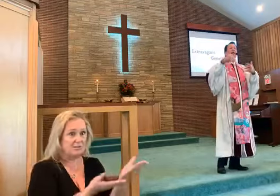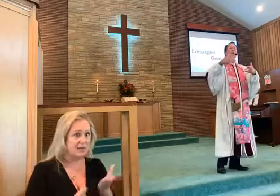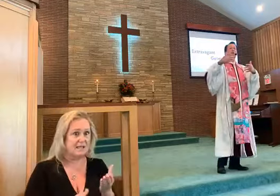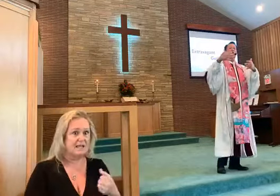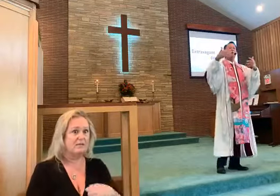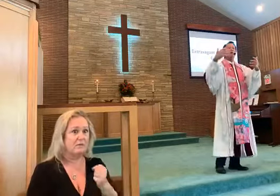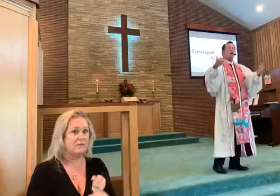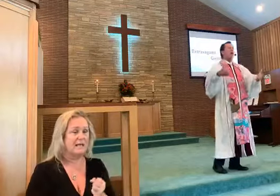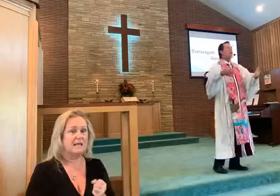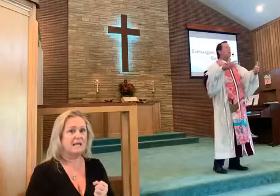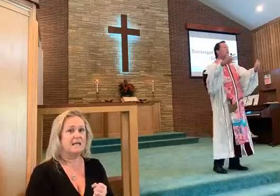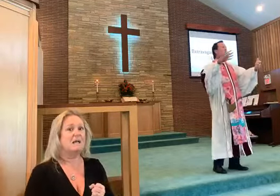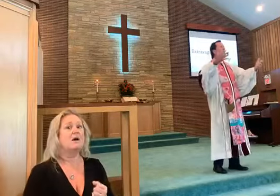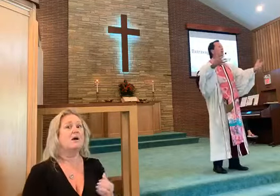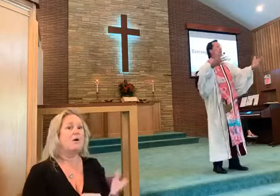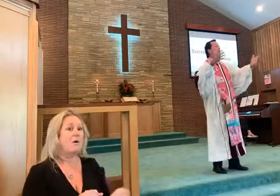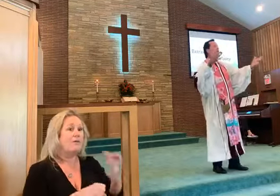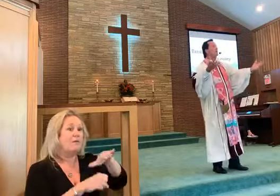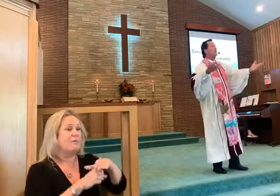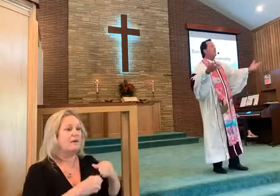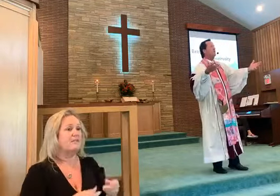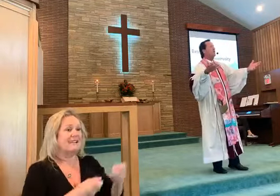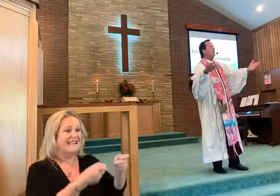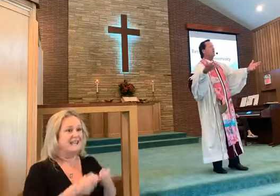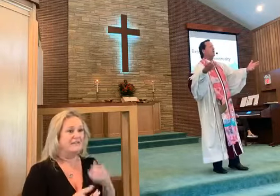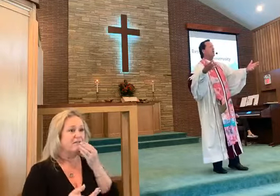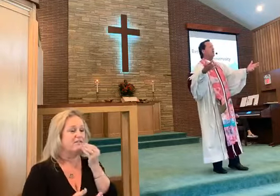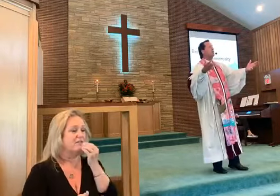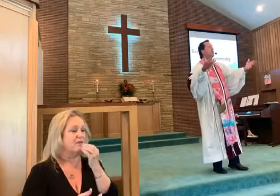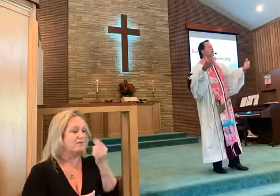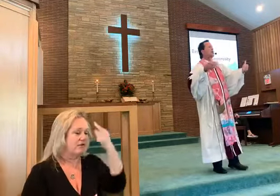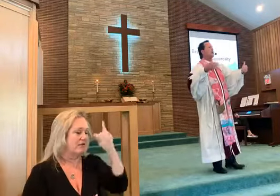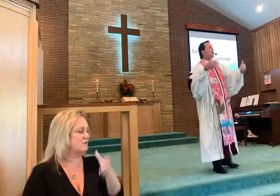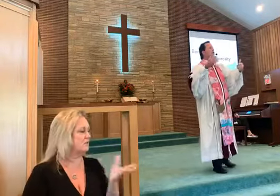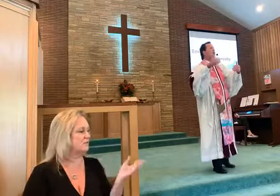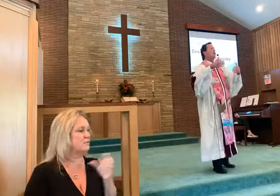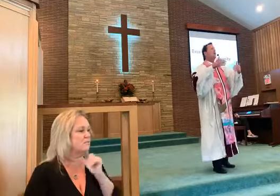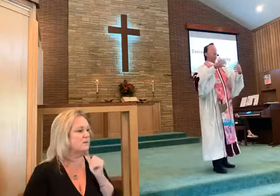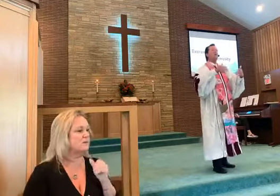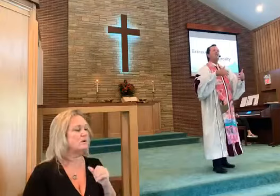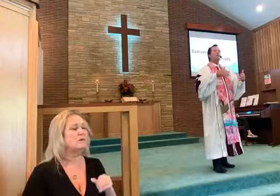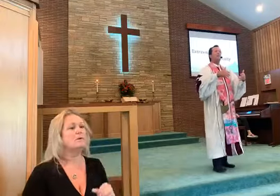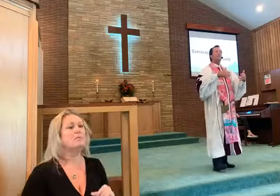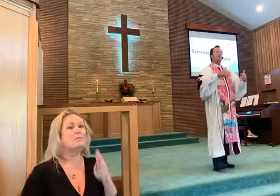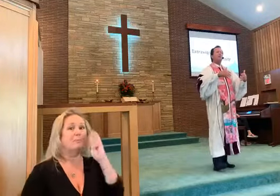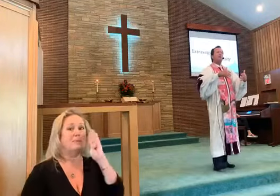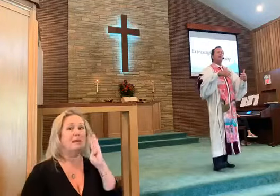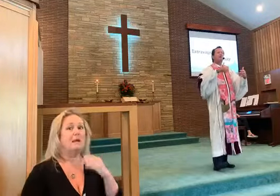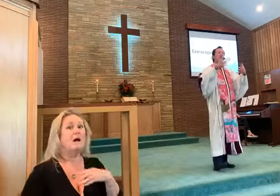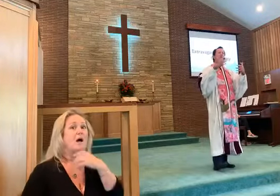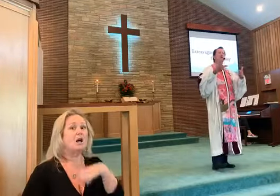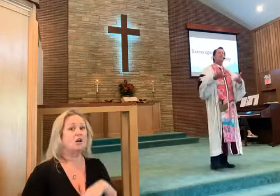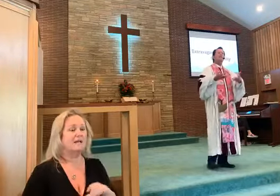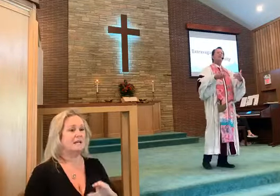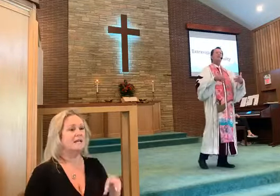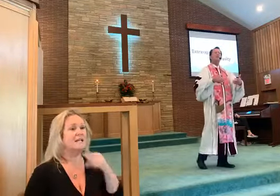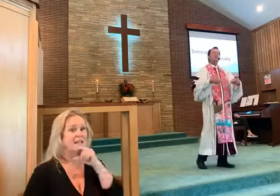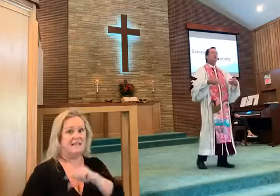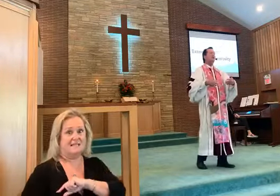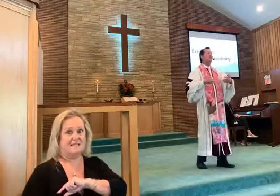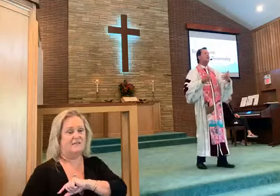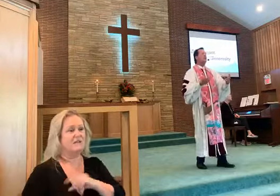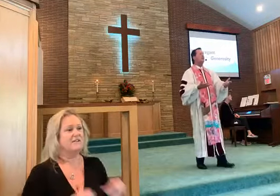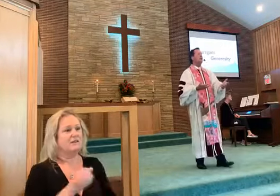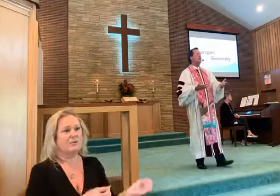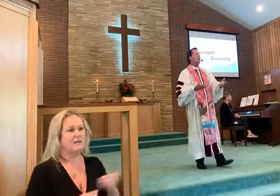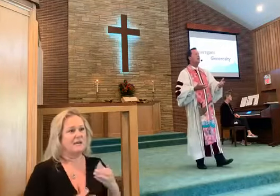make an extra over and above gift of food for those who otherwise will go hungry at Thanksgiving. If you can bring it in by next week,